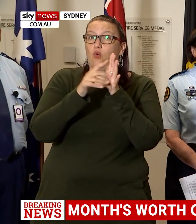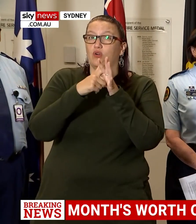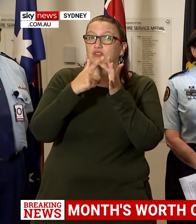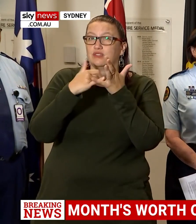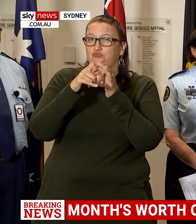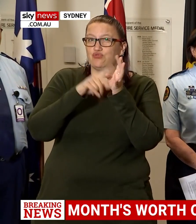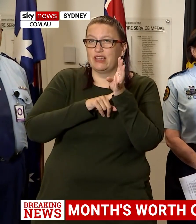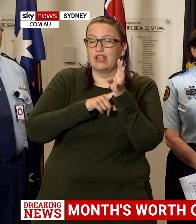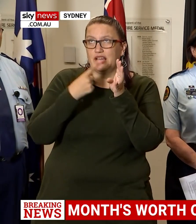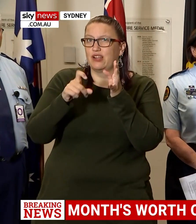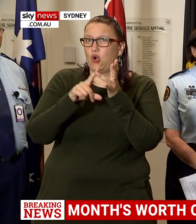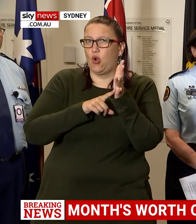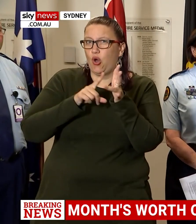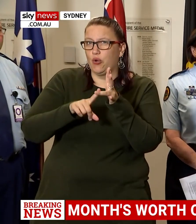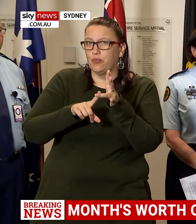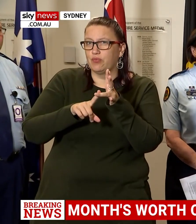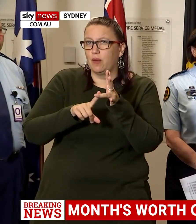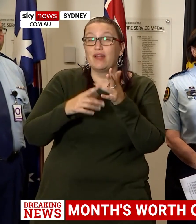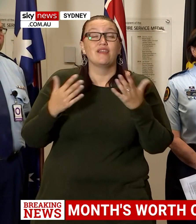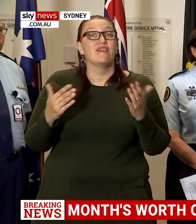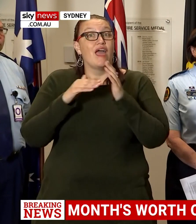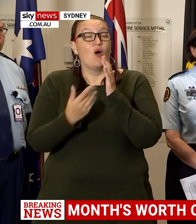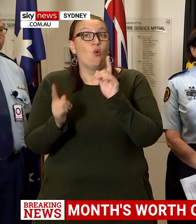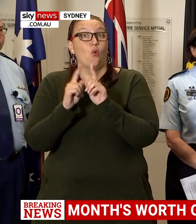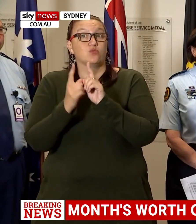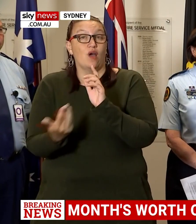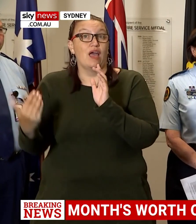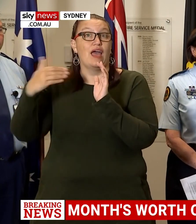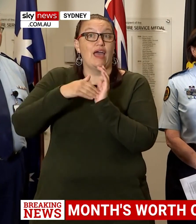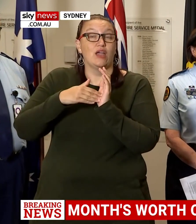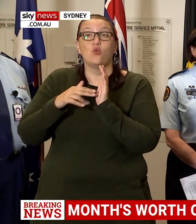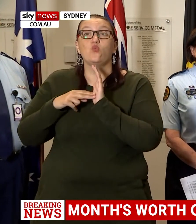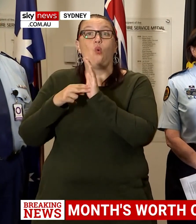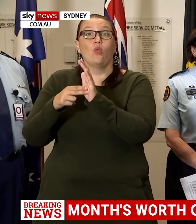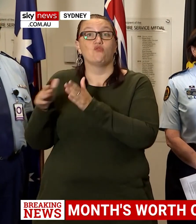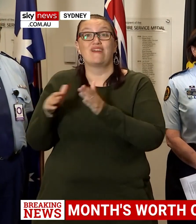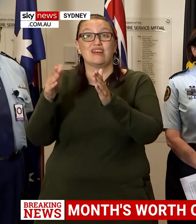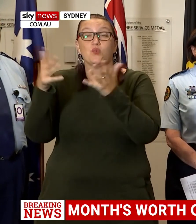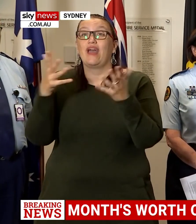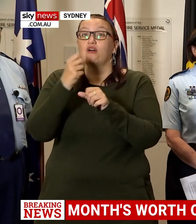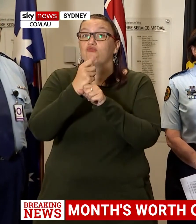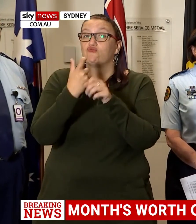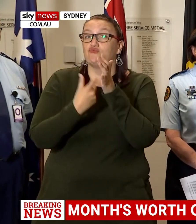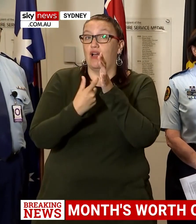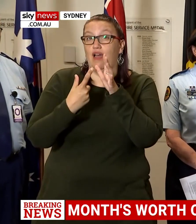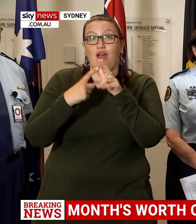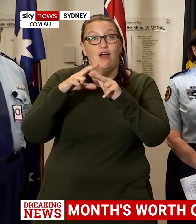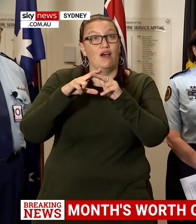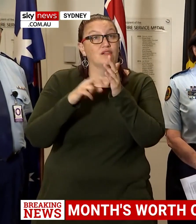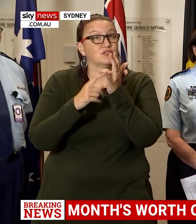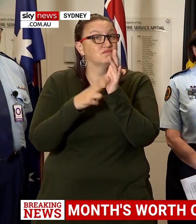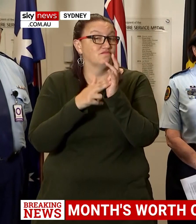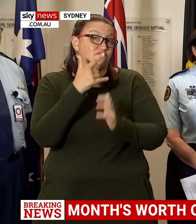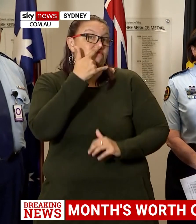severe as the mid-north coast. Places like Grafton and others in the Northern Rivers area now of concern. Now, whilst